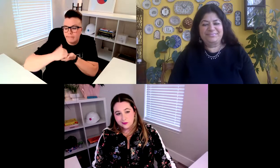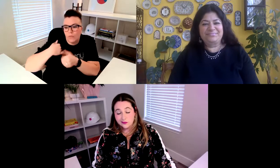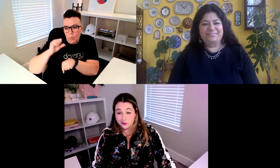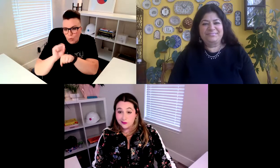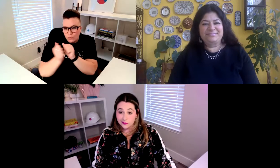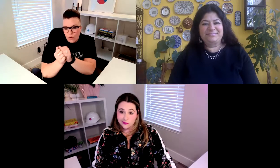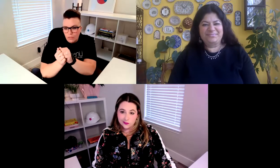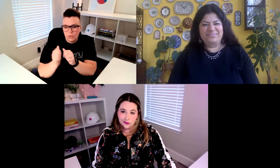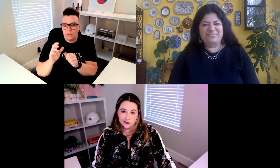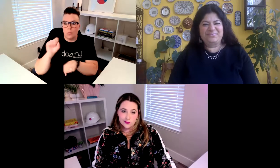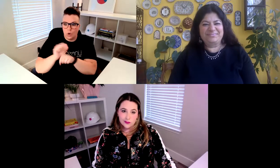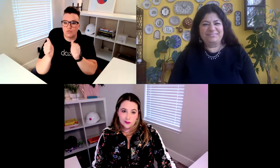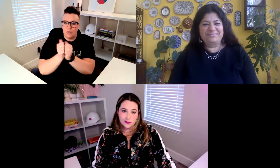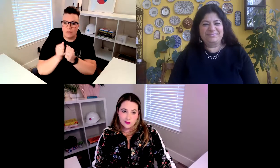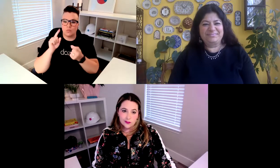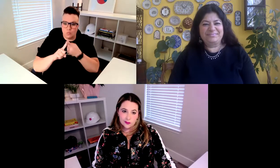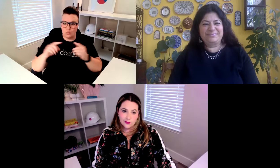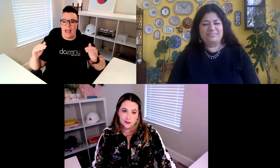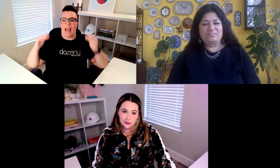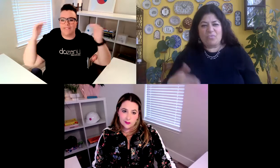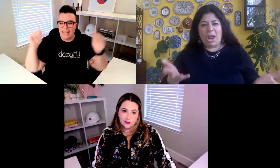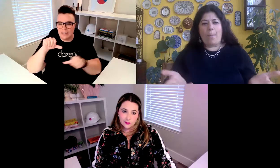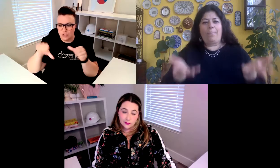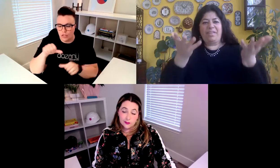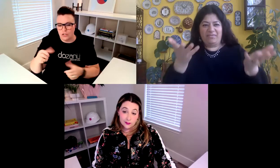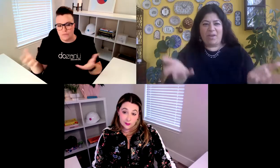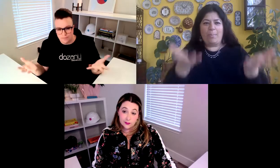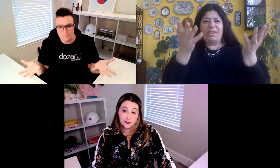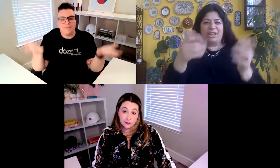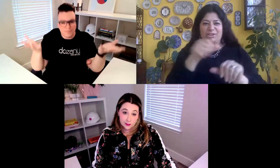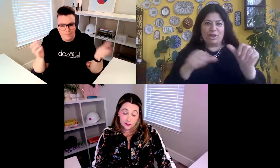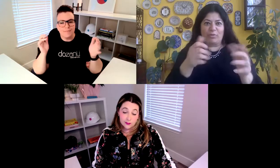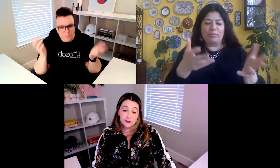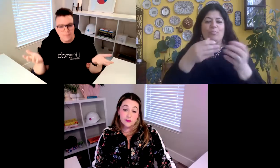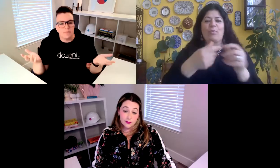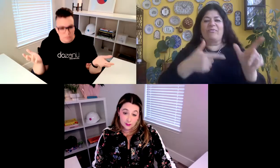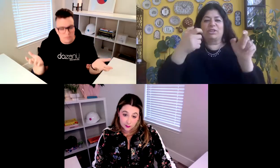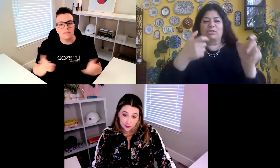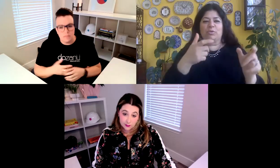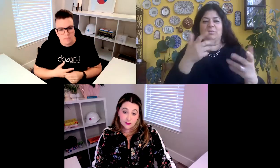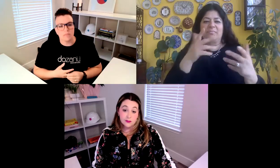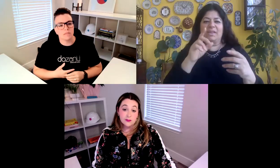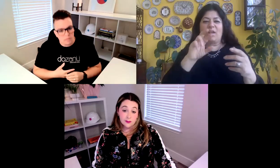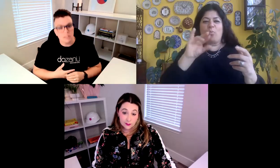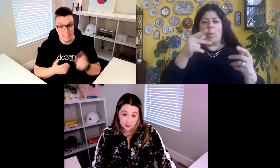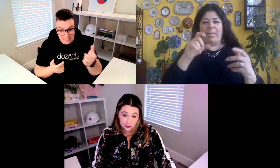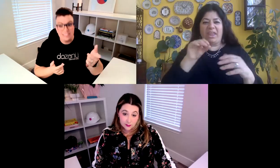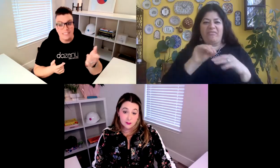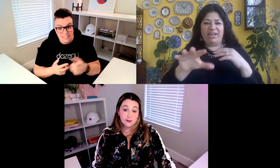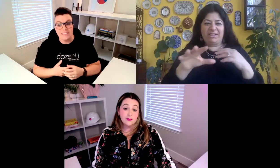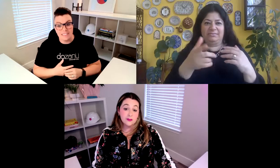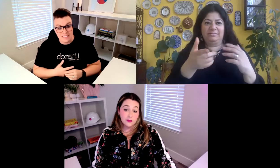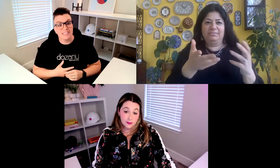a collaboration in the sense that both people are mutually benefiting and working together to advance each other. This is Sophia responding, right, to